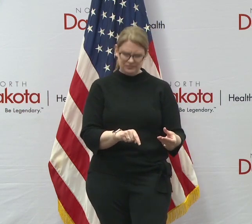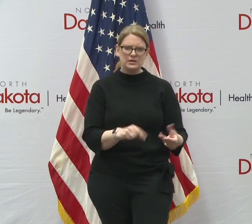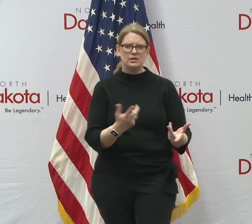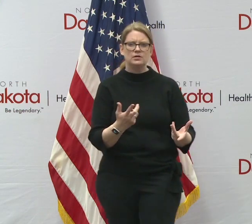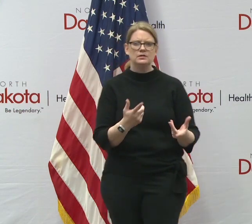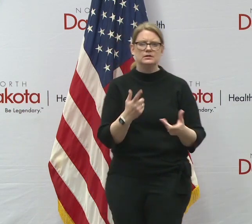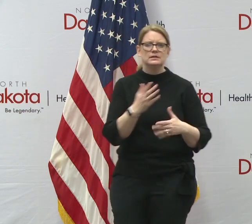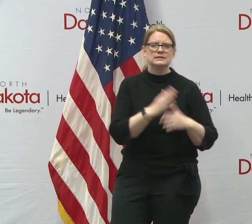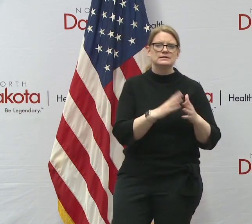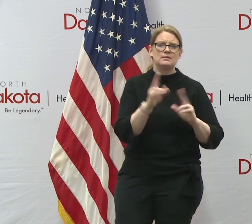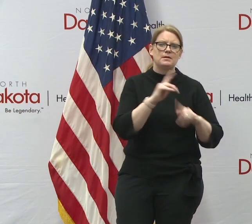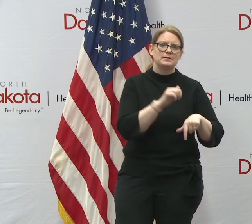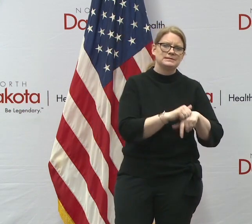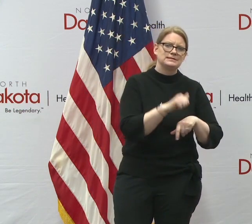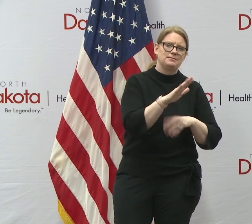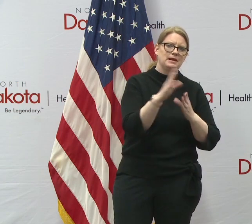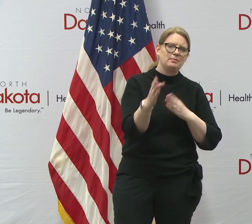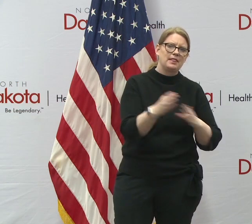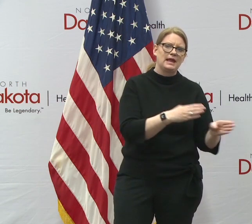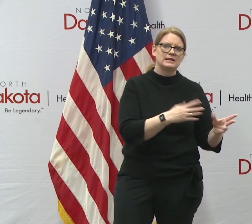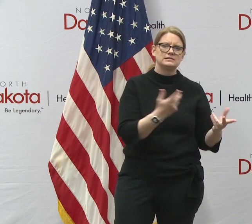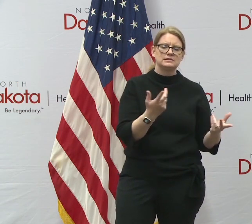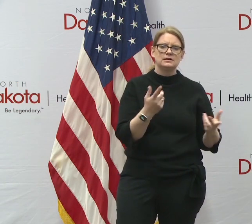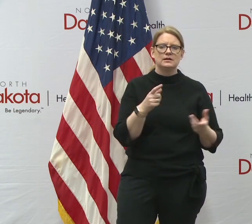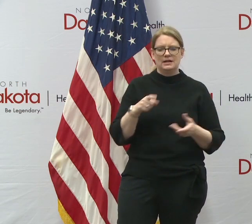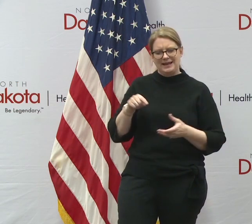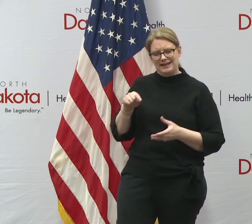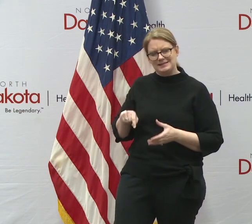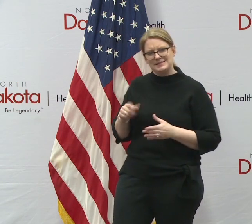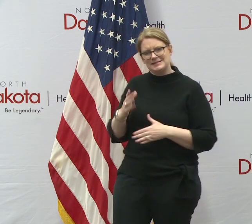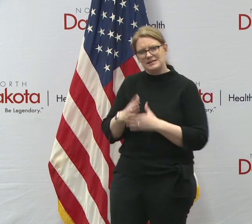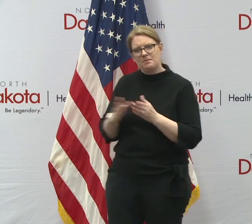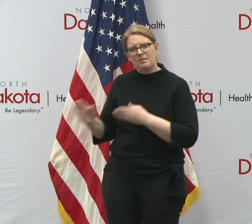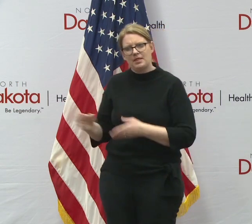submitted plans, some folks, some districts, very, very